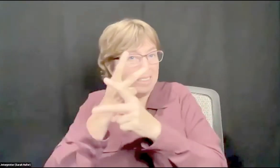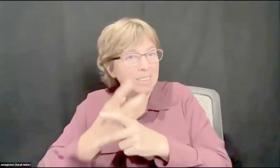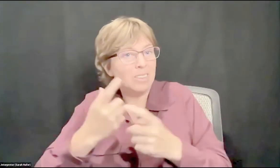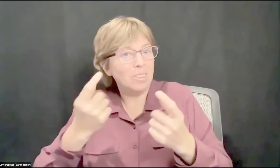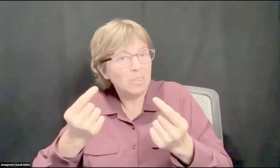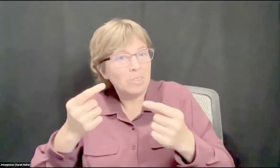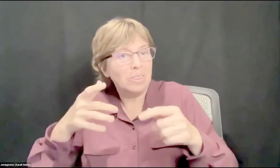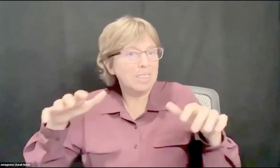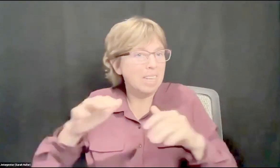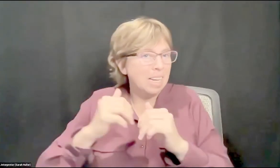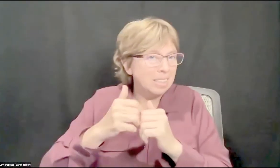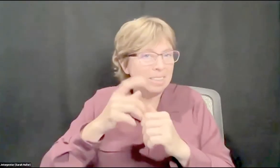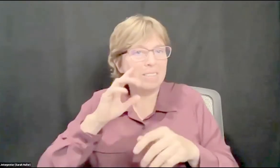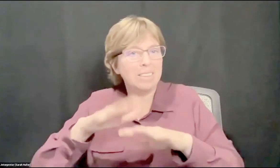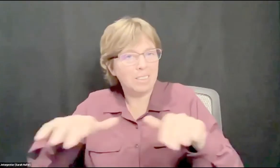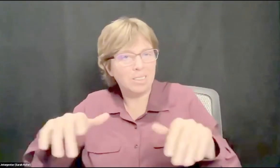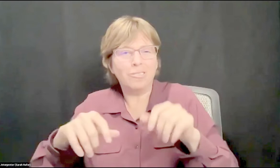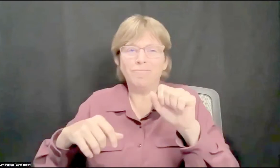system.